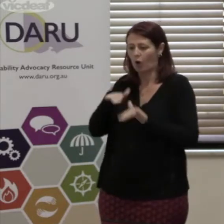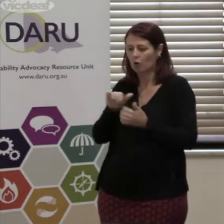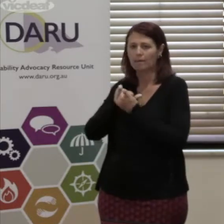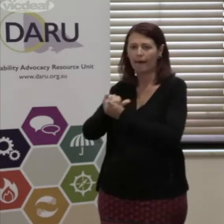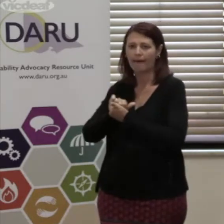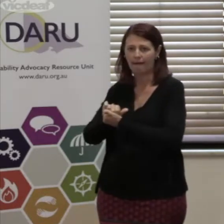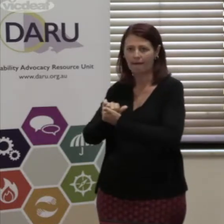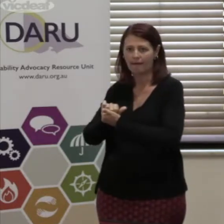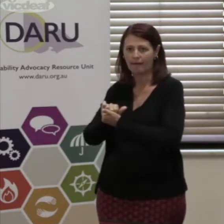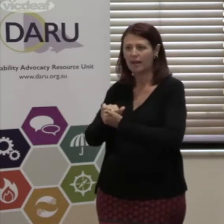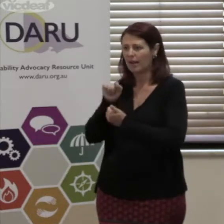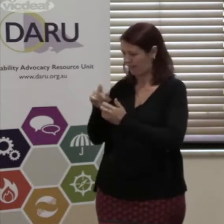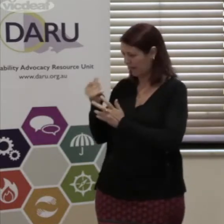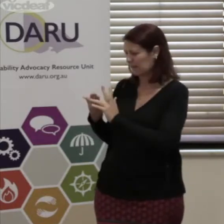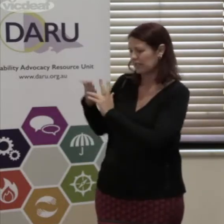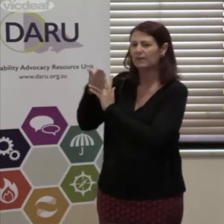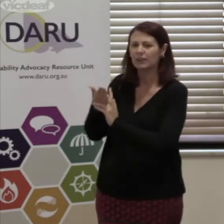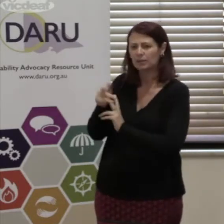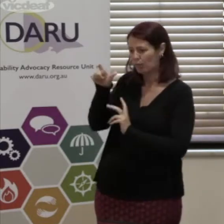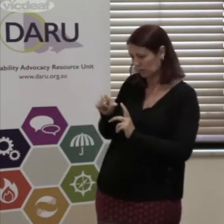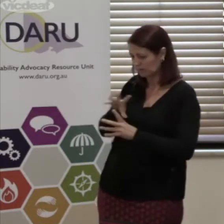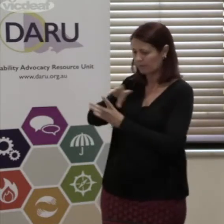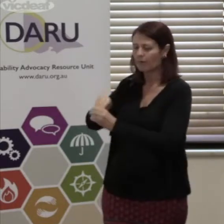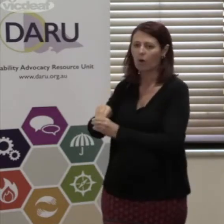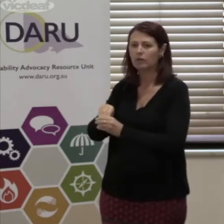So the early childhood, early intervention partner.